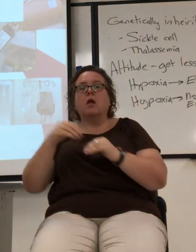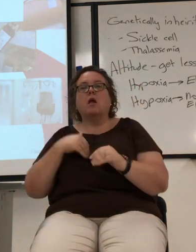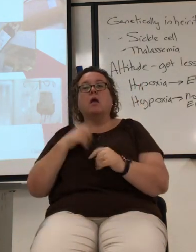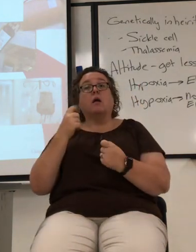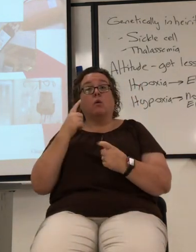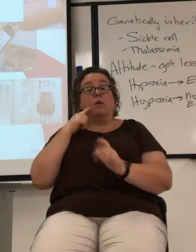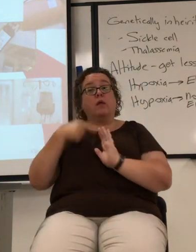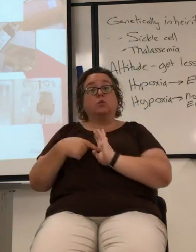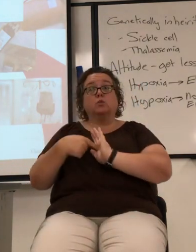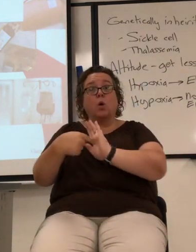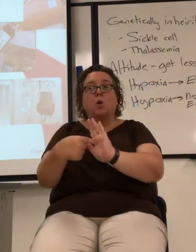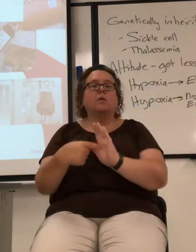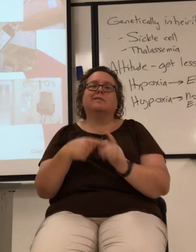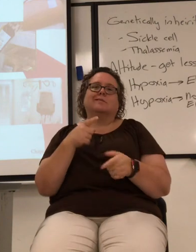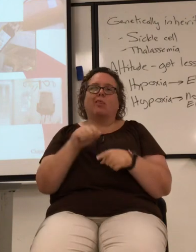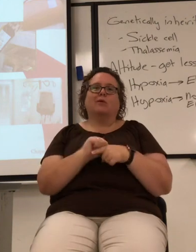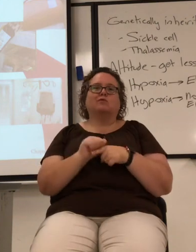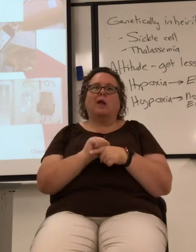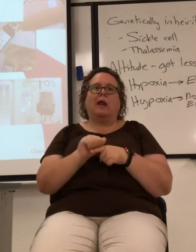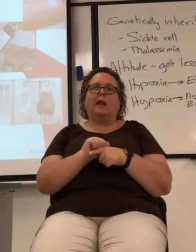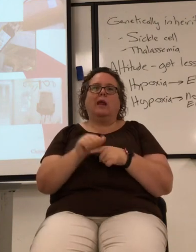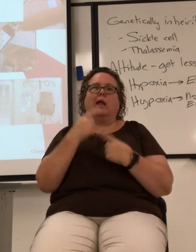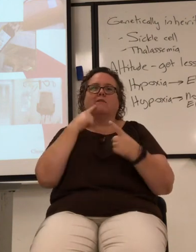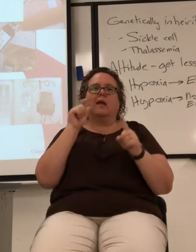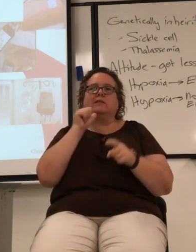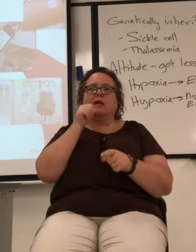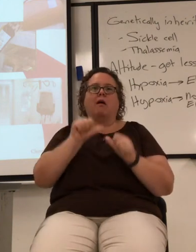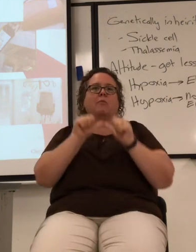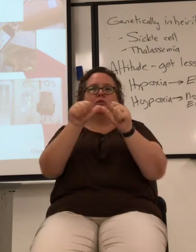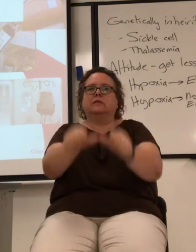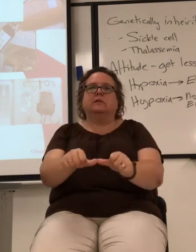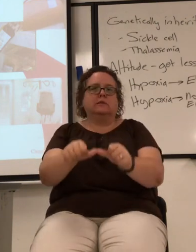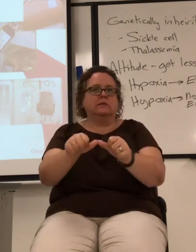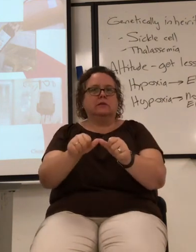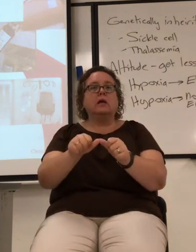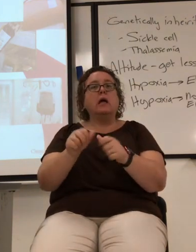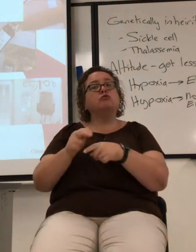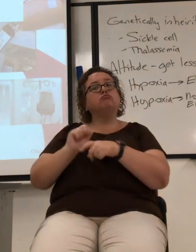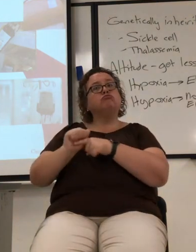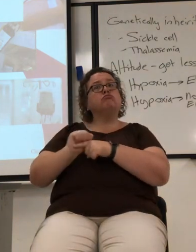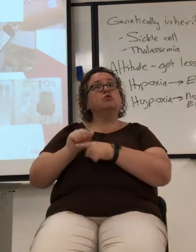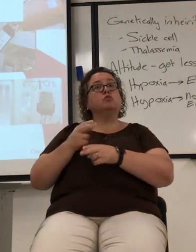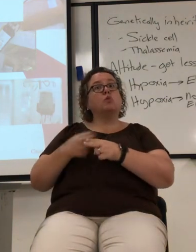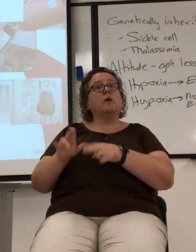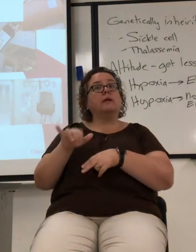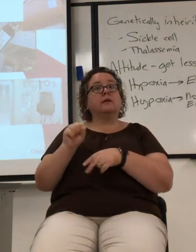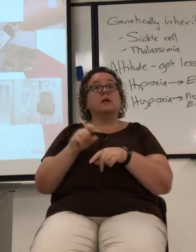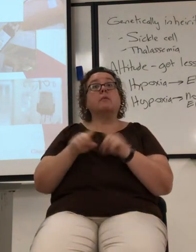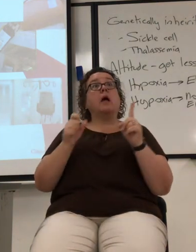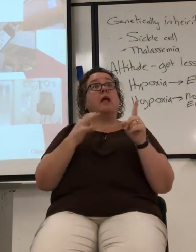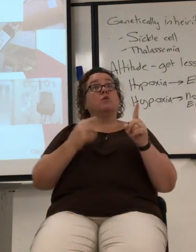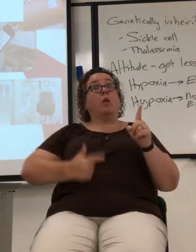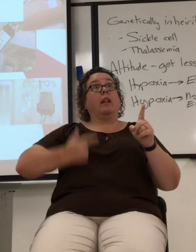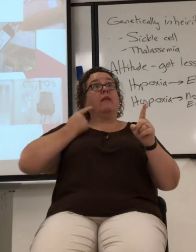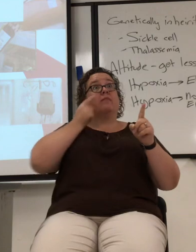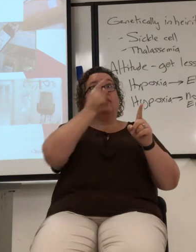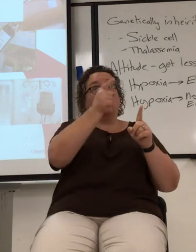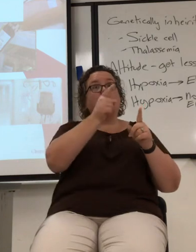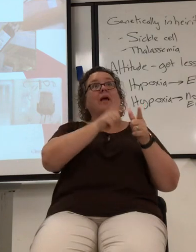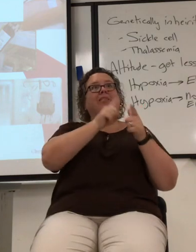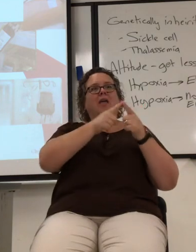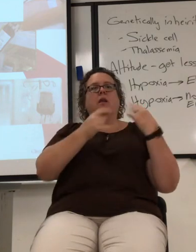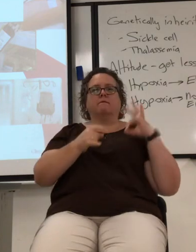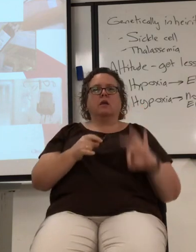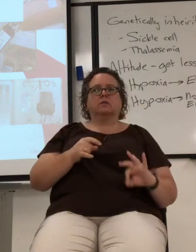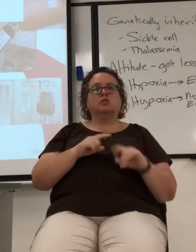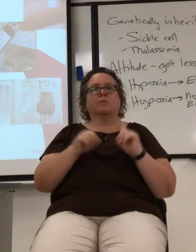did not have an advantage over the short term. What I have heard is if you live there, then you could have an advantage. But